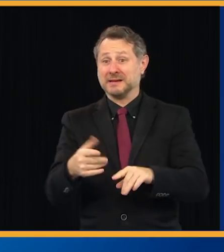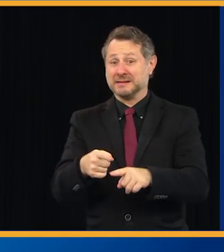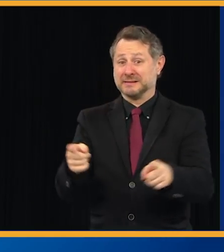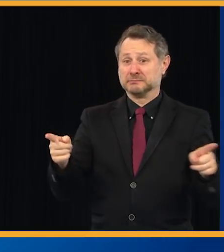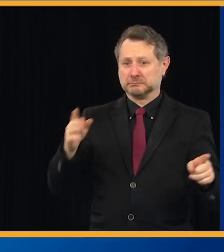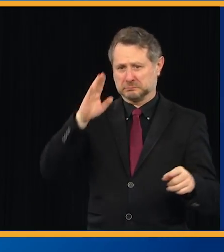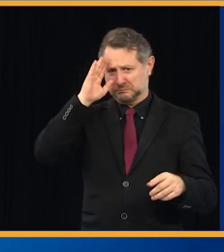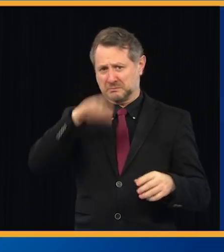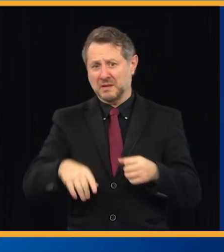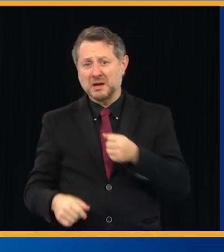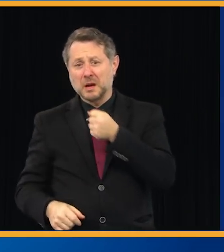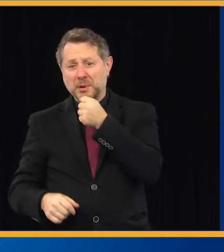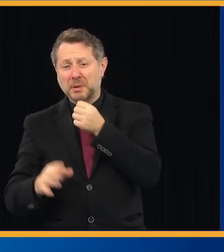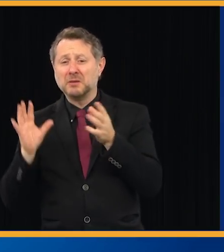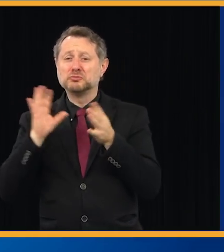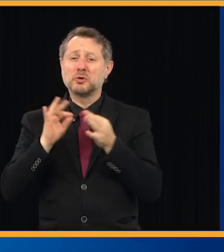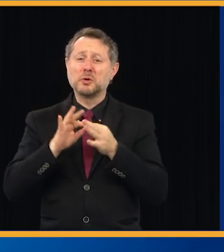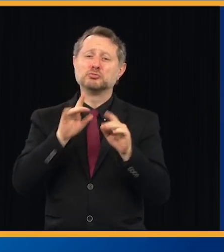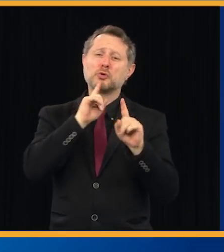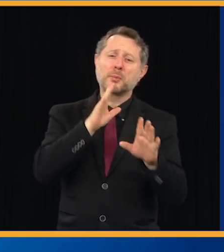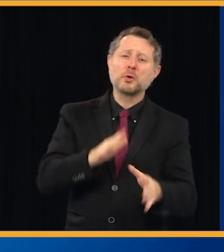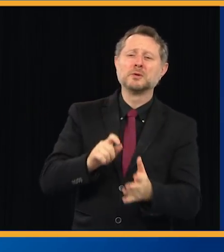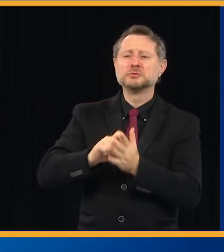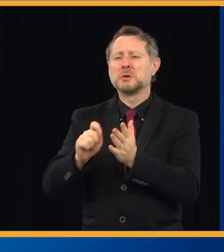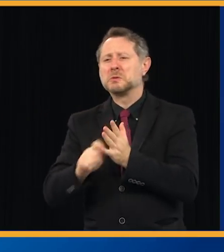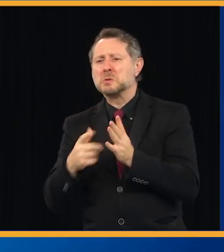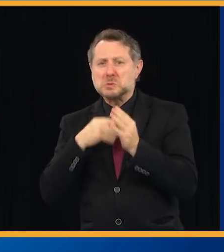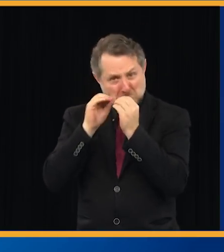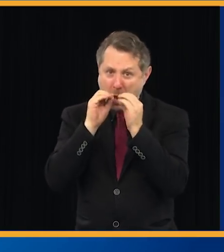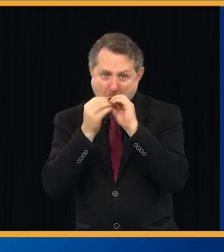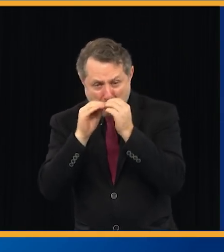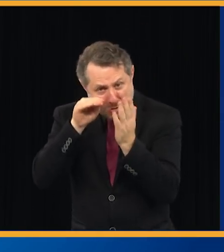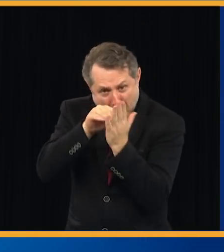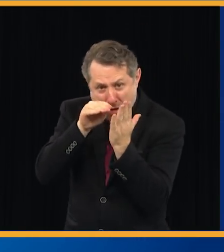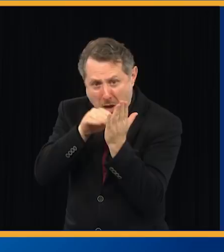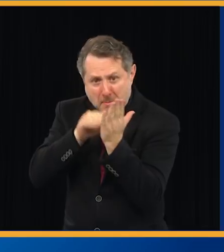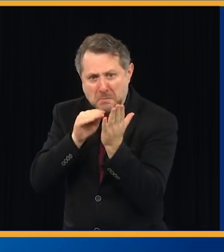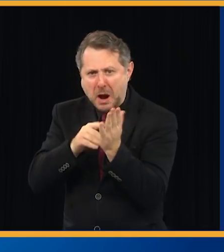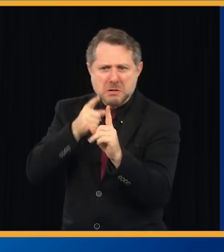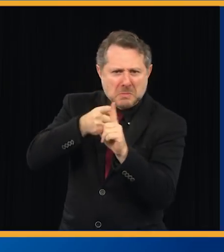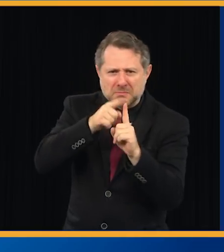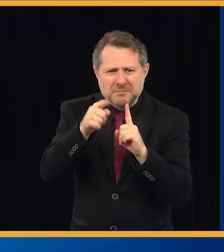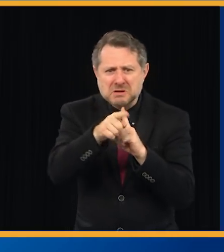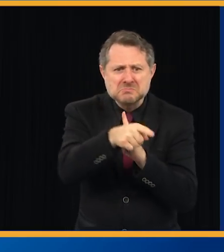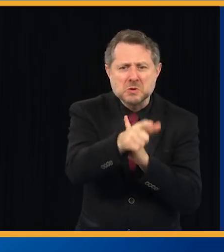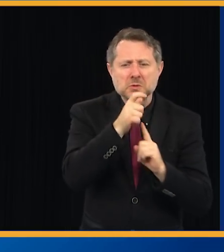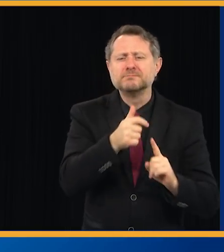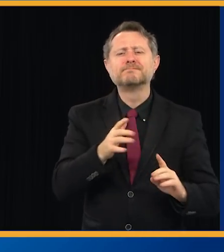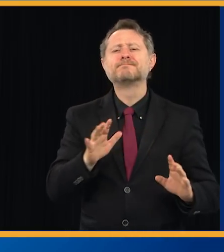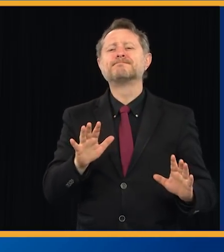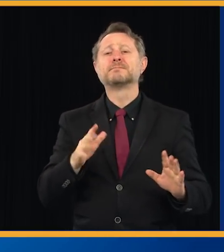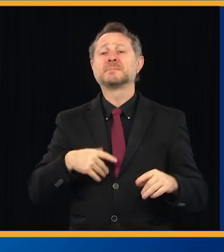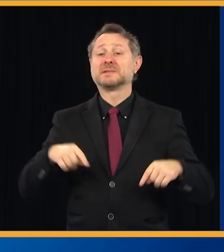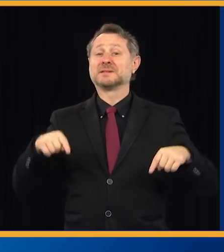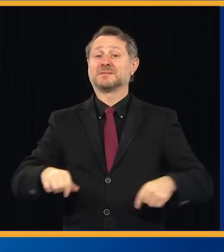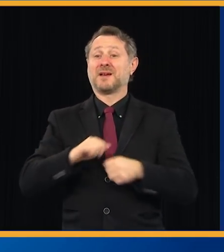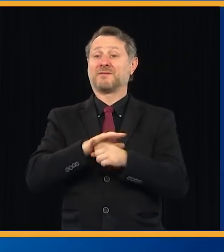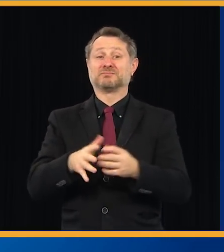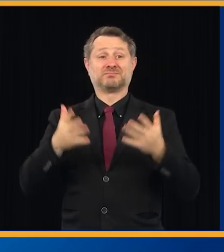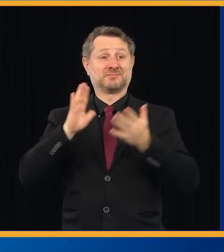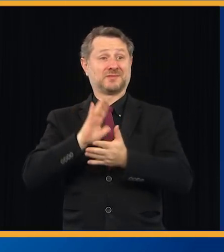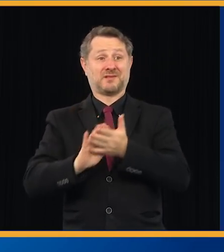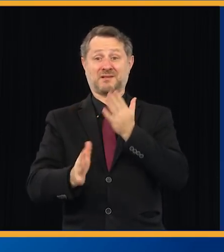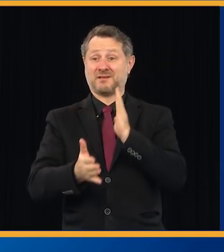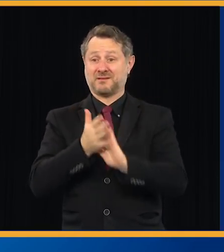to trace these numbers and document these numbers. I think we're going to find, when all is said and done, that the numbers are